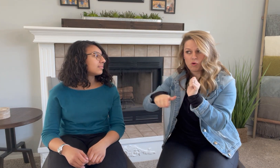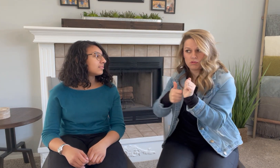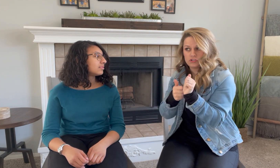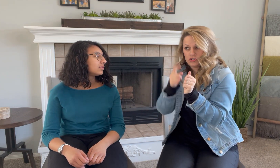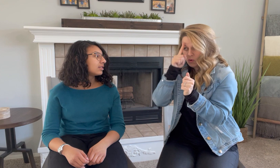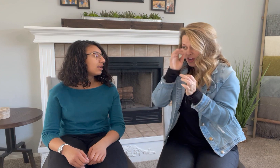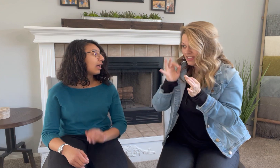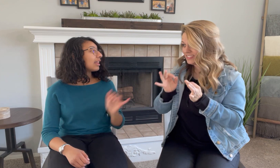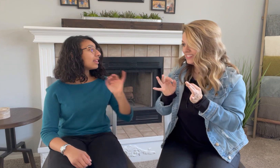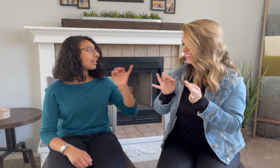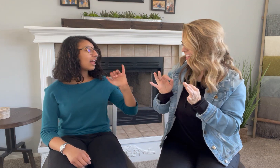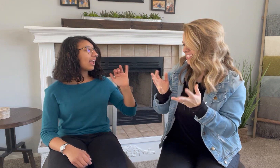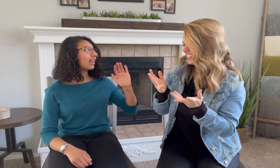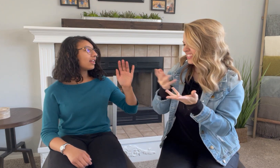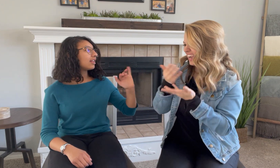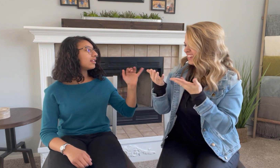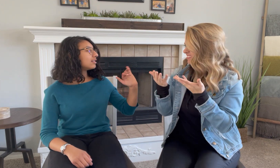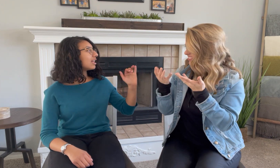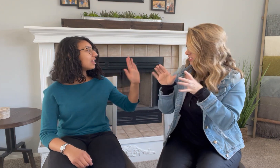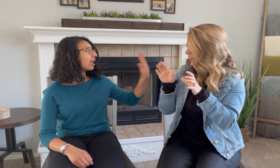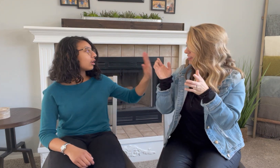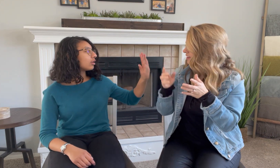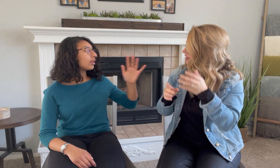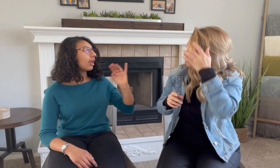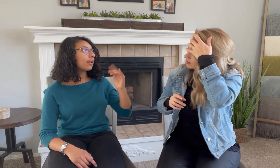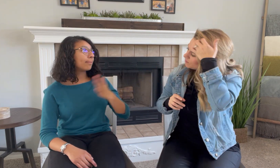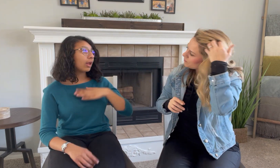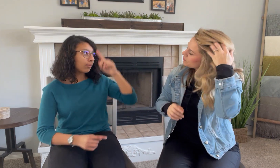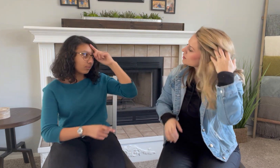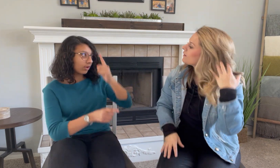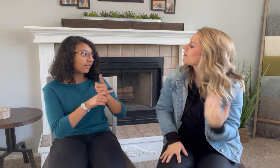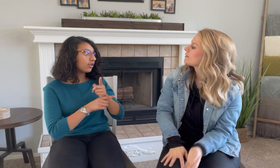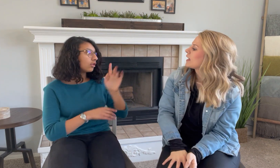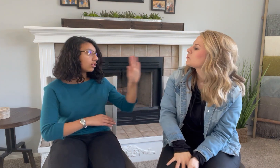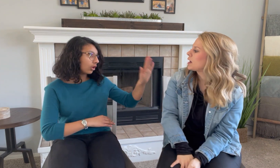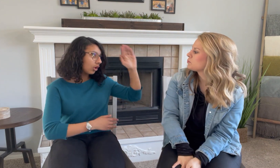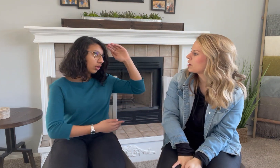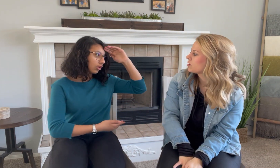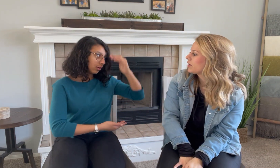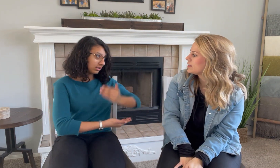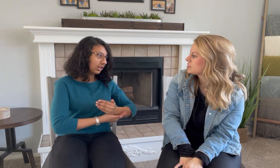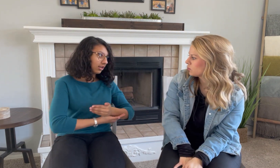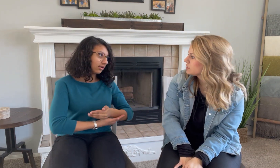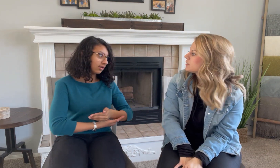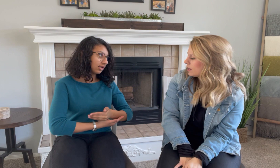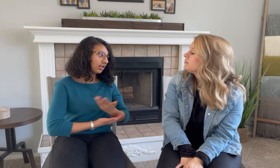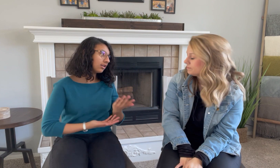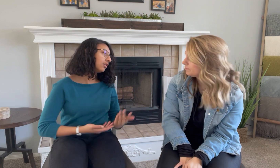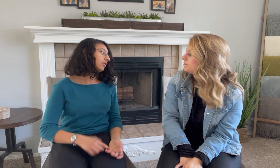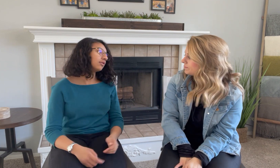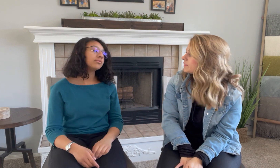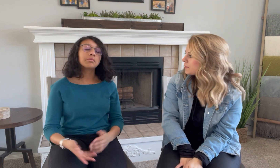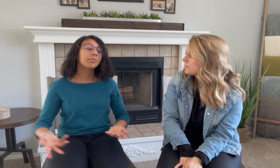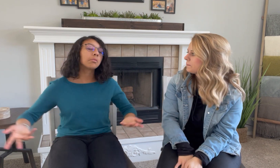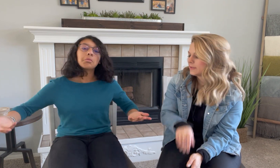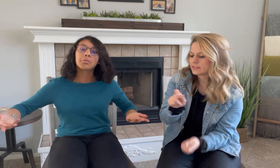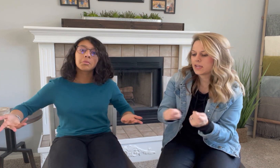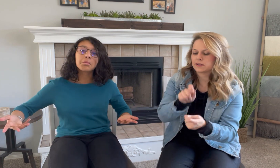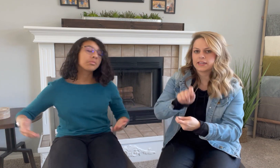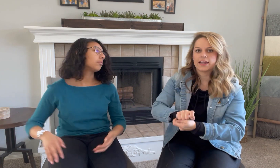thoughtful choice. I just kind of do it. Like my brother is your son. Yep, exactly.